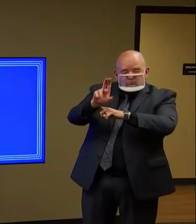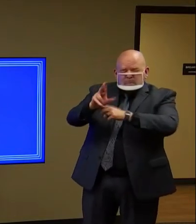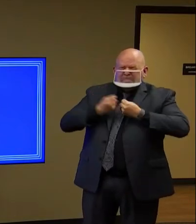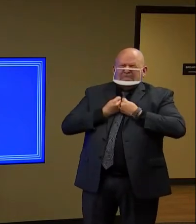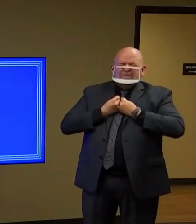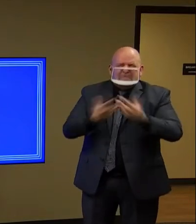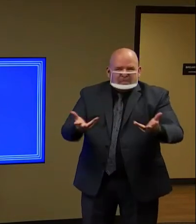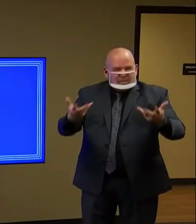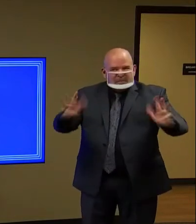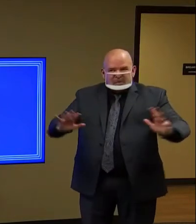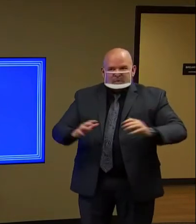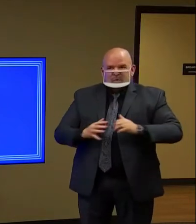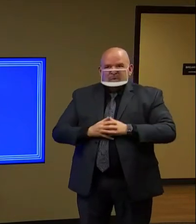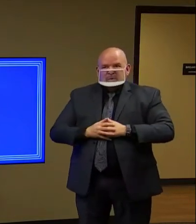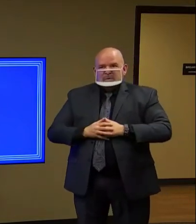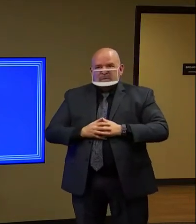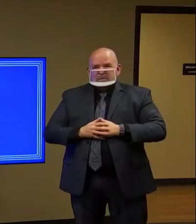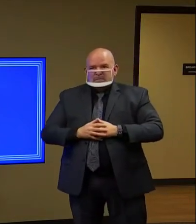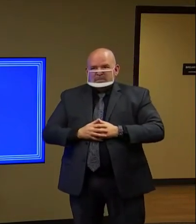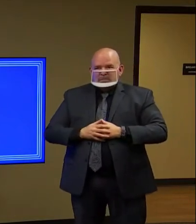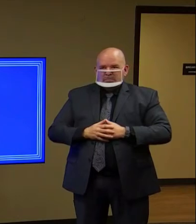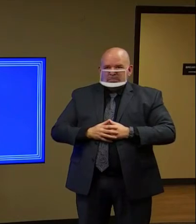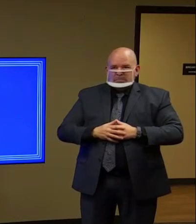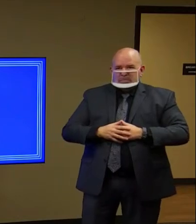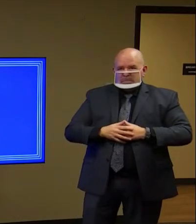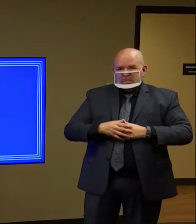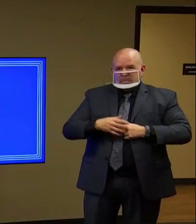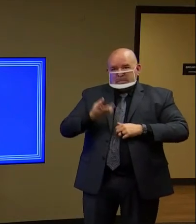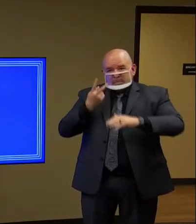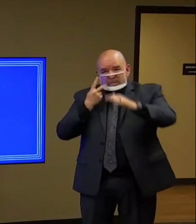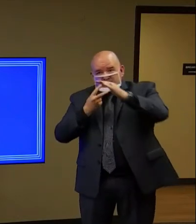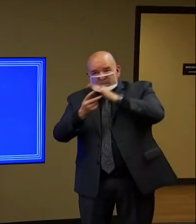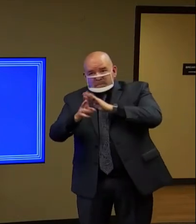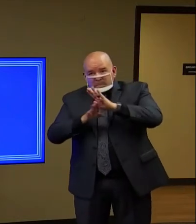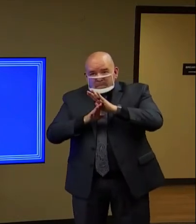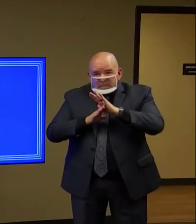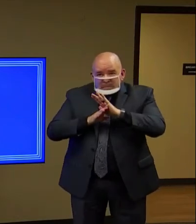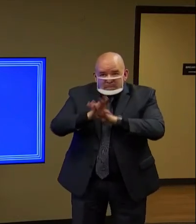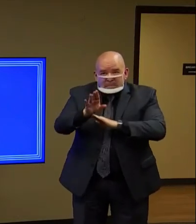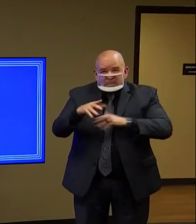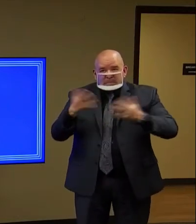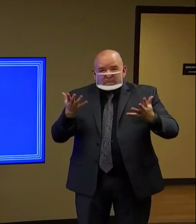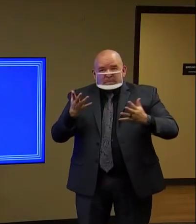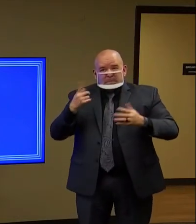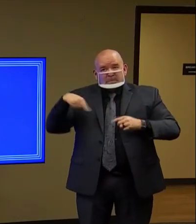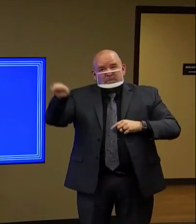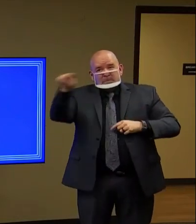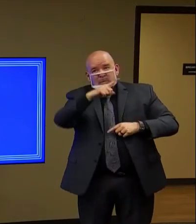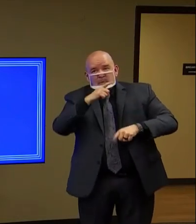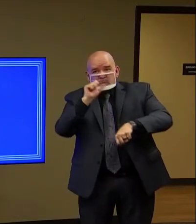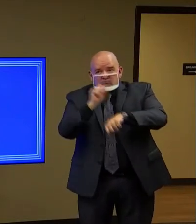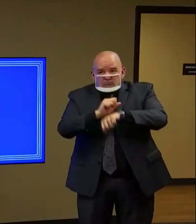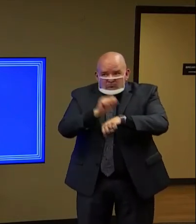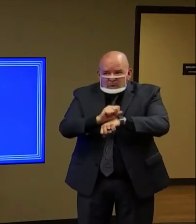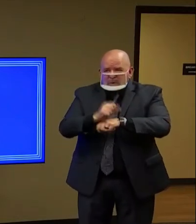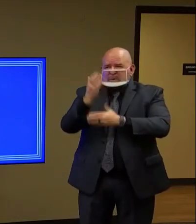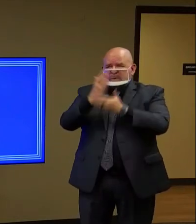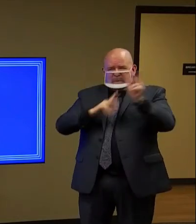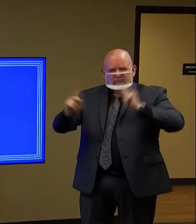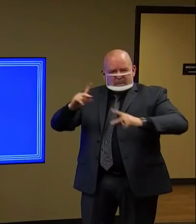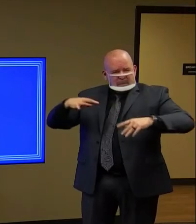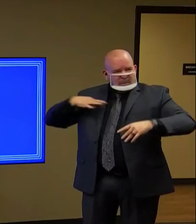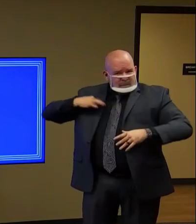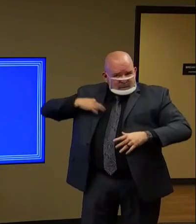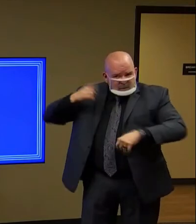who are not already working more than their normal shifts. And so if the numbers keep going up, then